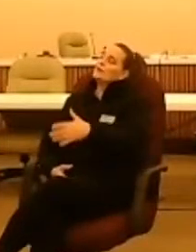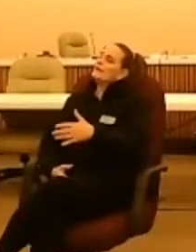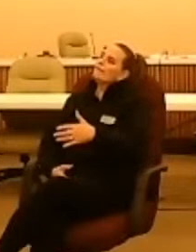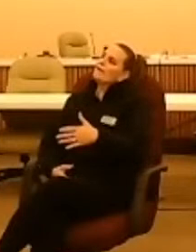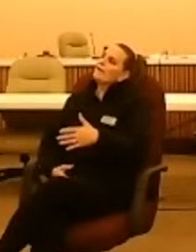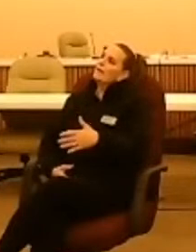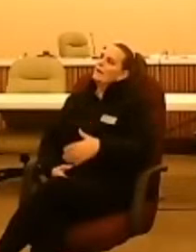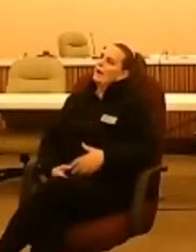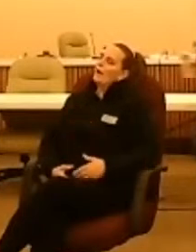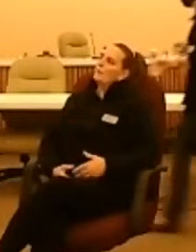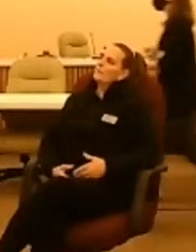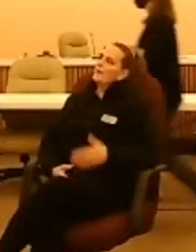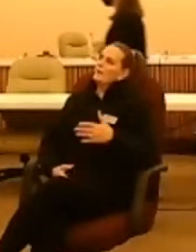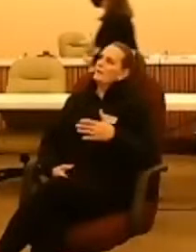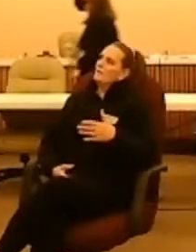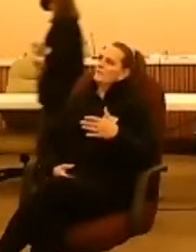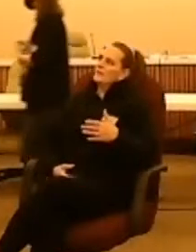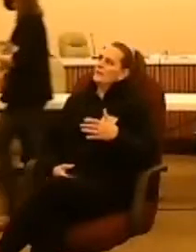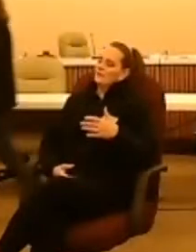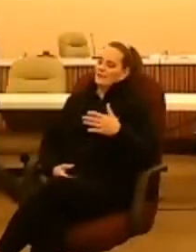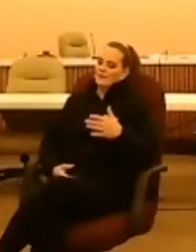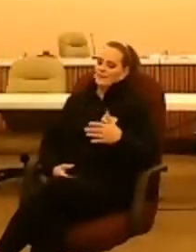Possibly another.